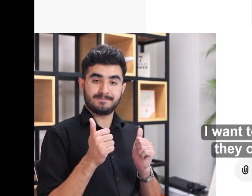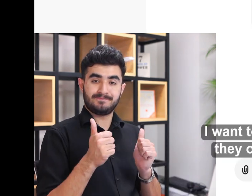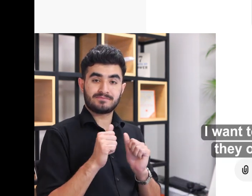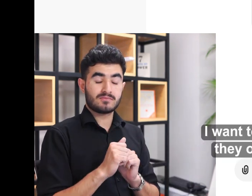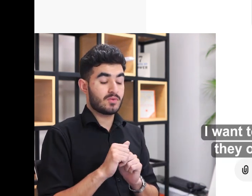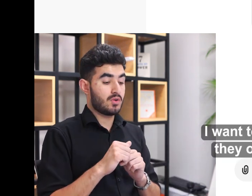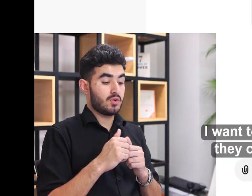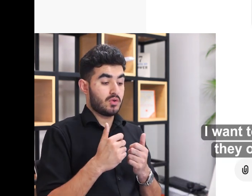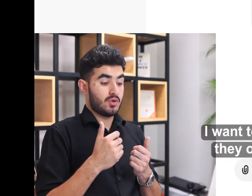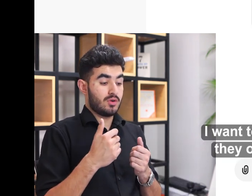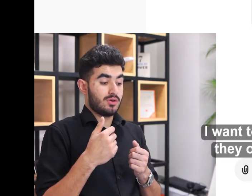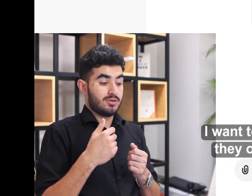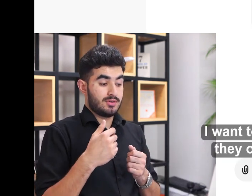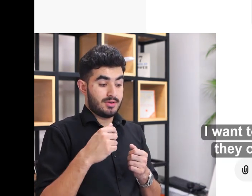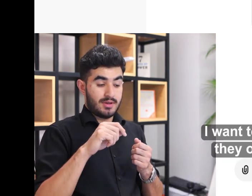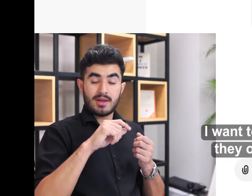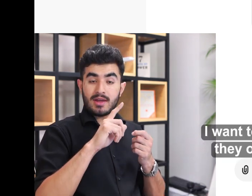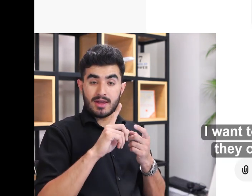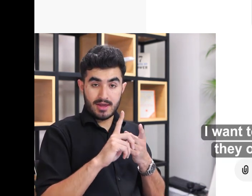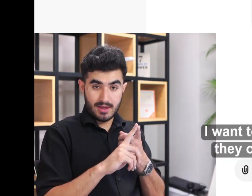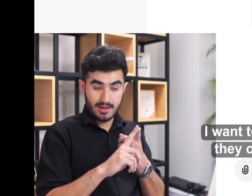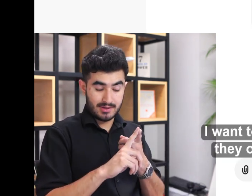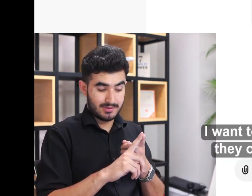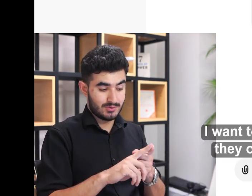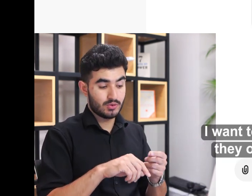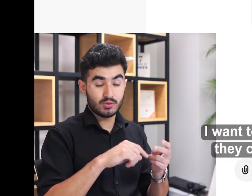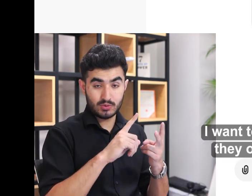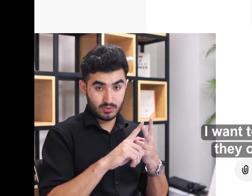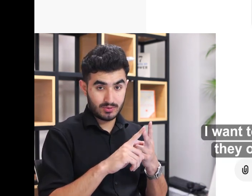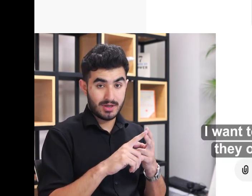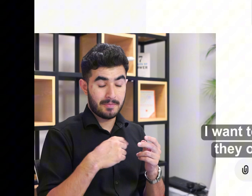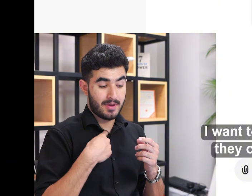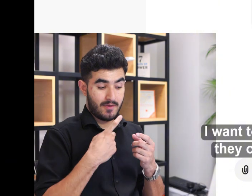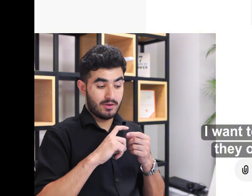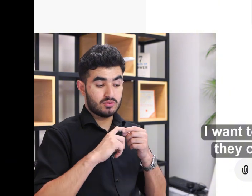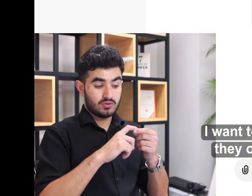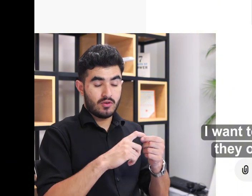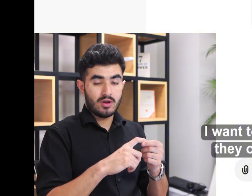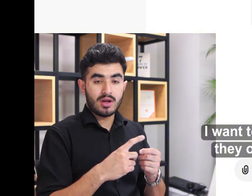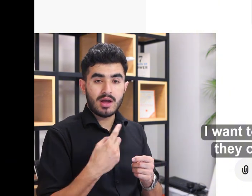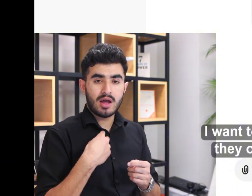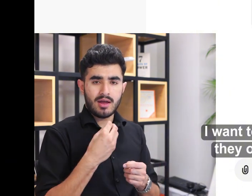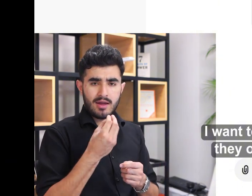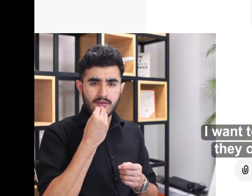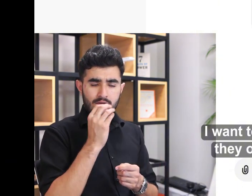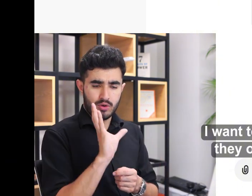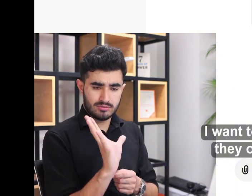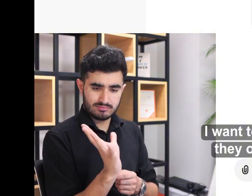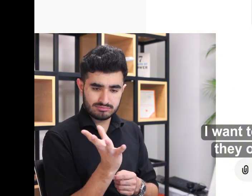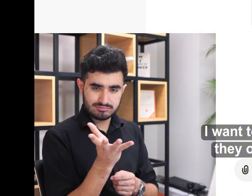I want to know about microwaves, like how they operate and how they heat the food.